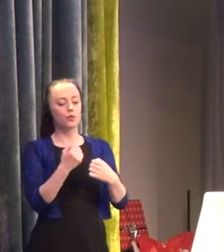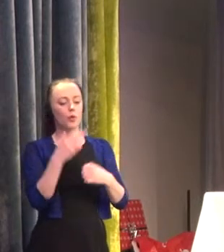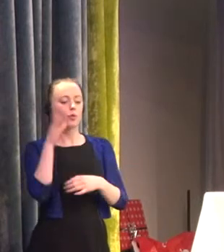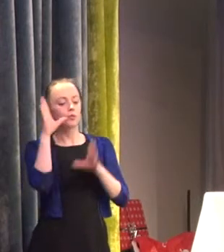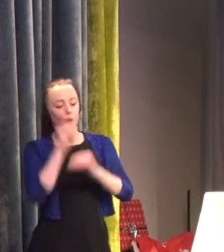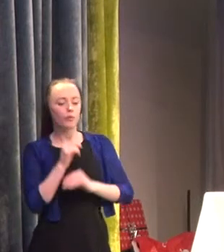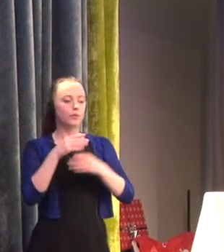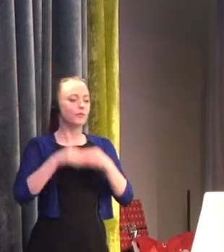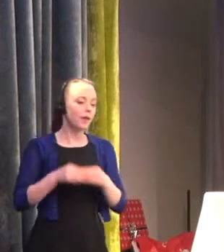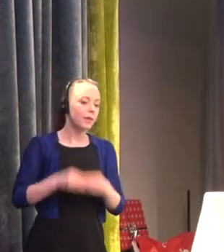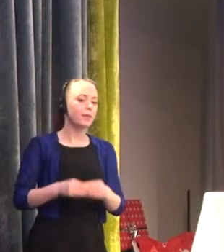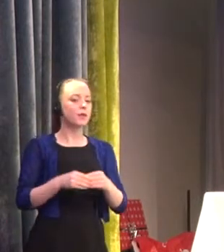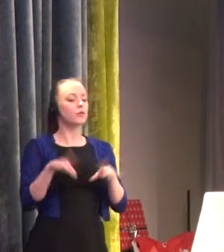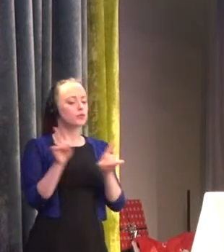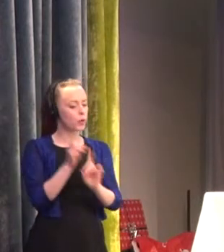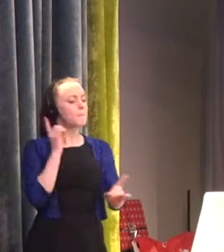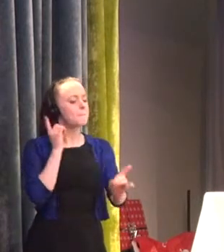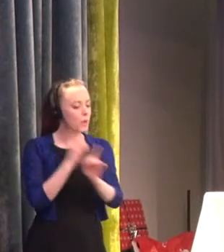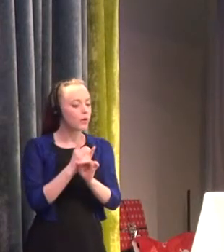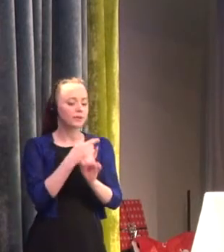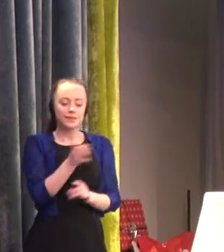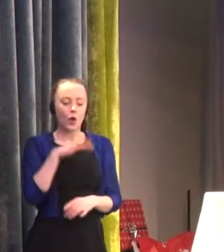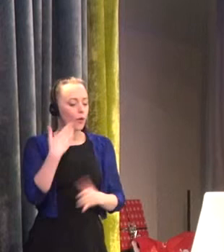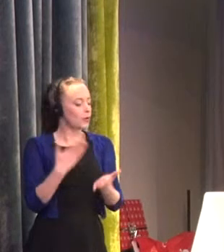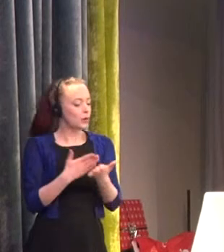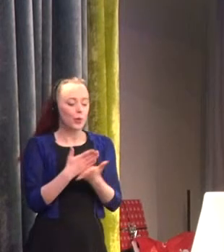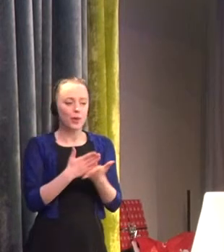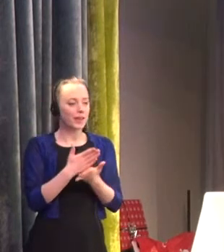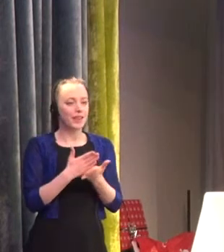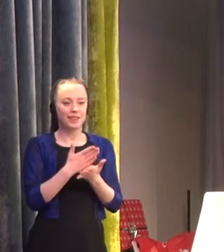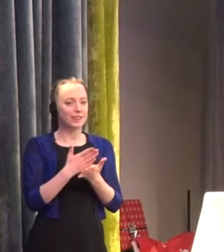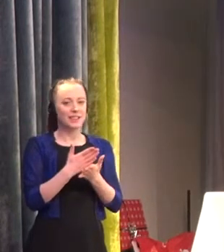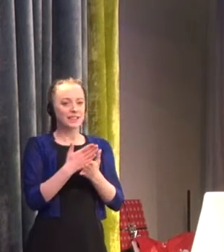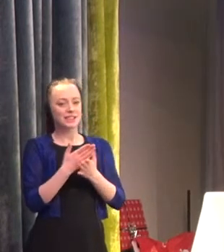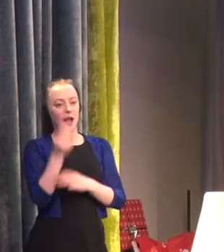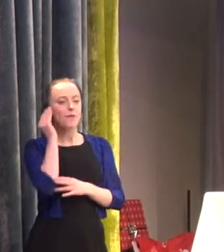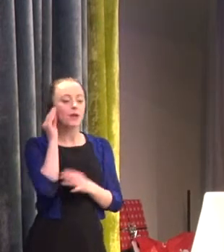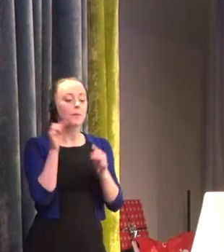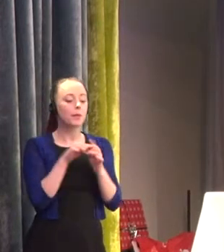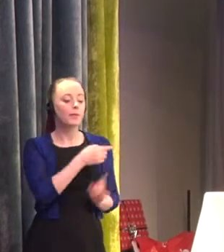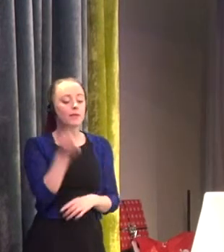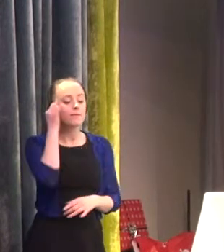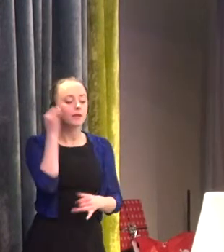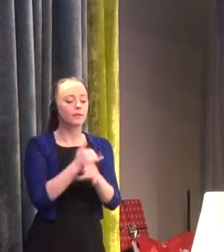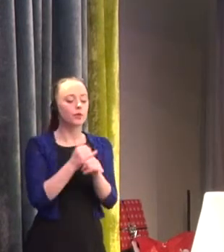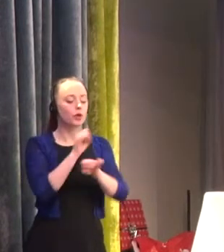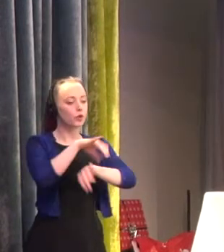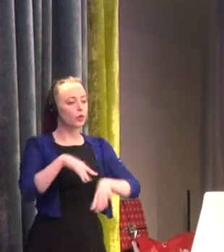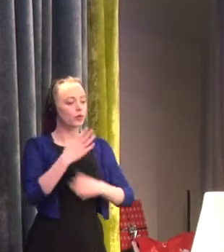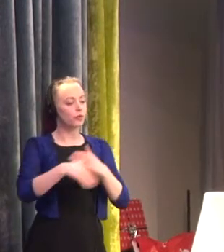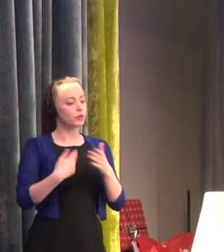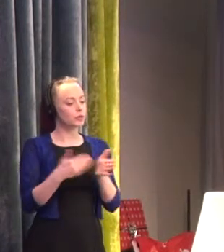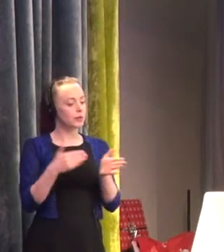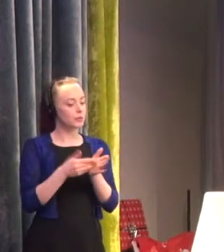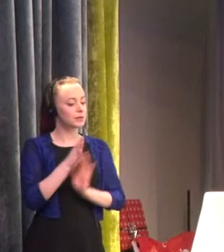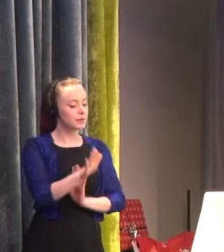backgrounds, but with human values, and being the problem solvers that people with disabilities are. It's energizing, it's humbling, and